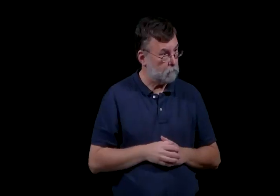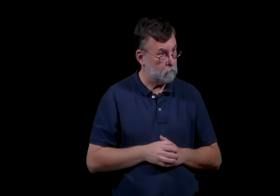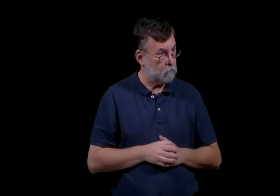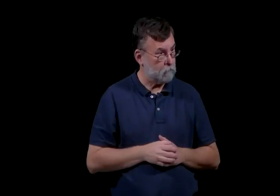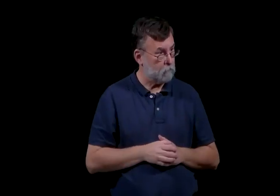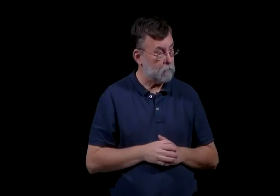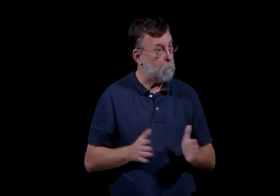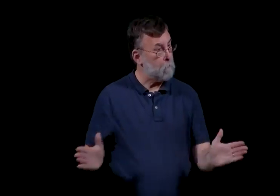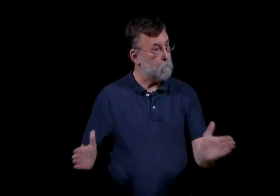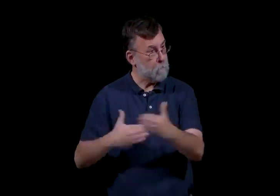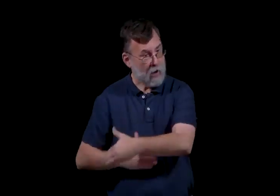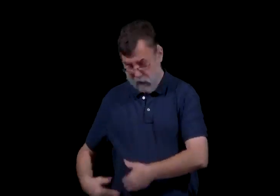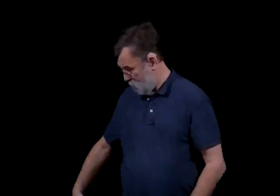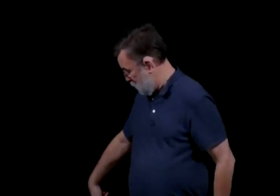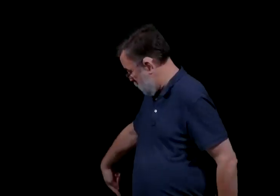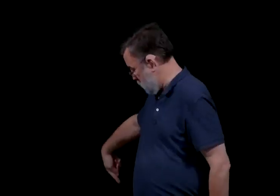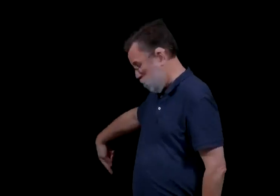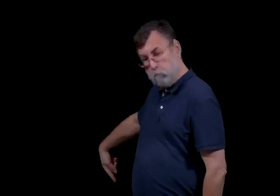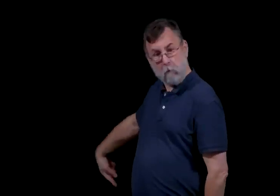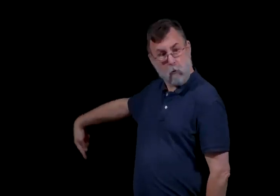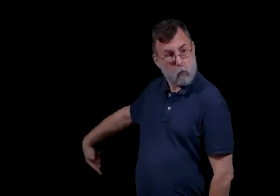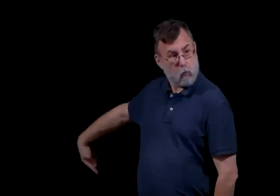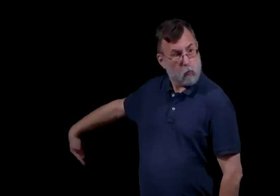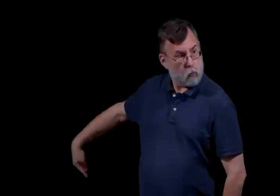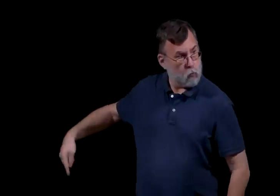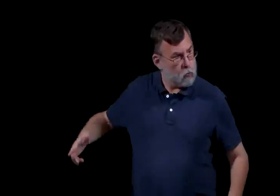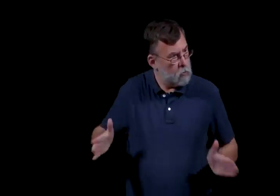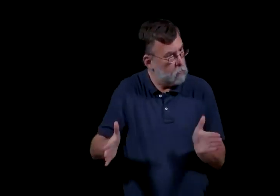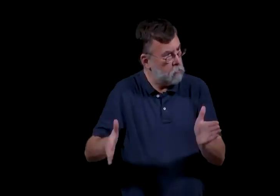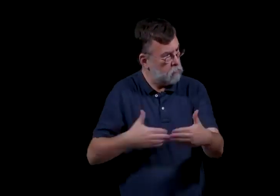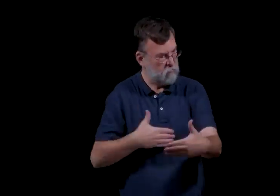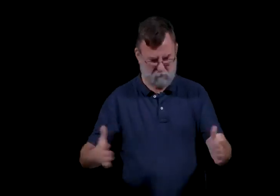idea at that time there was a box in the back of the boat.